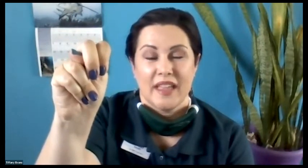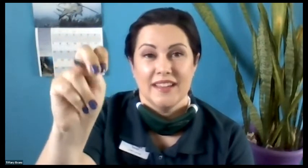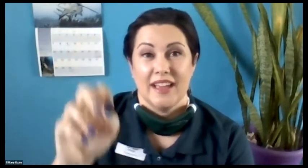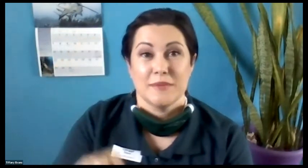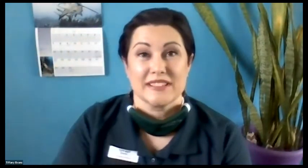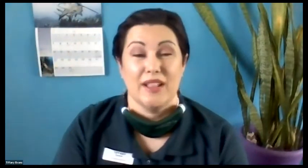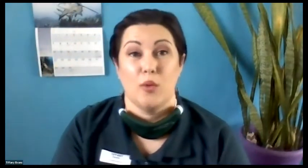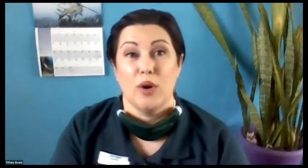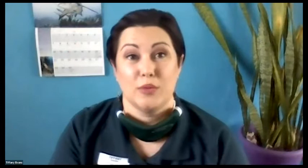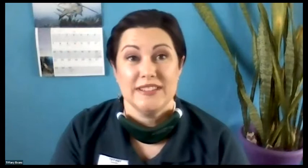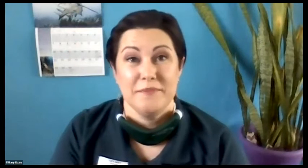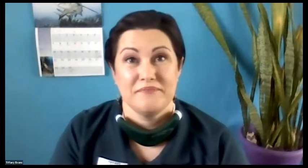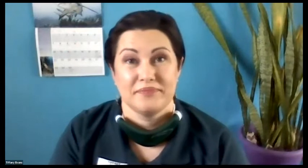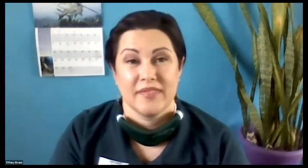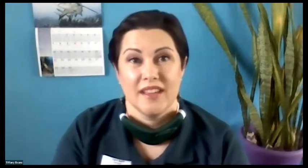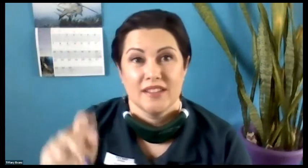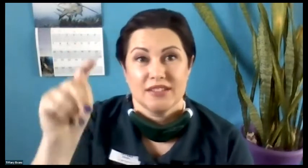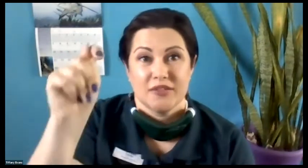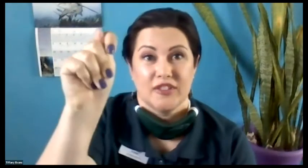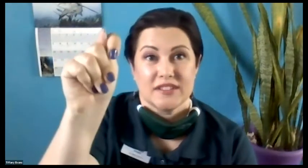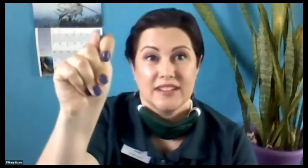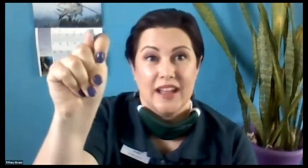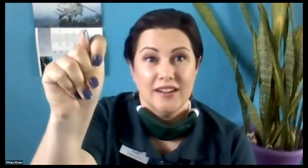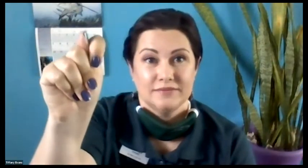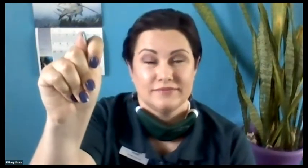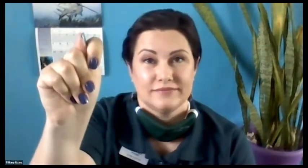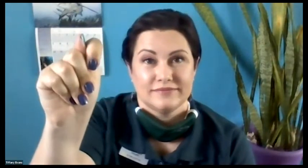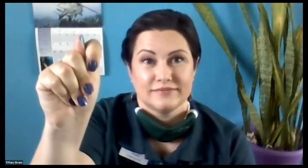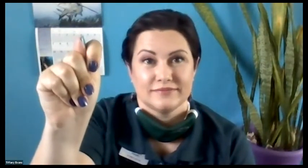Okay, I'm going to spell it one more time. So first letter,